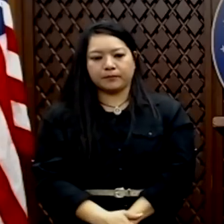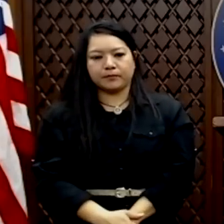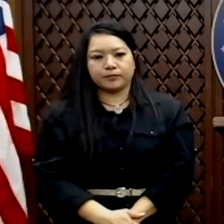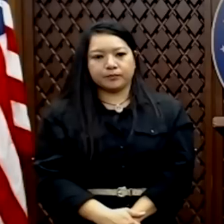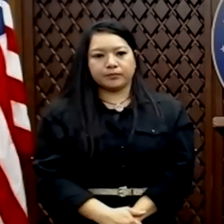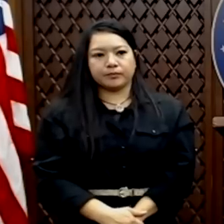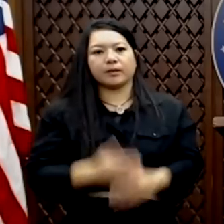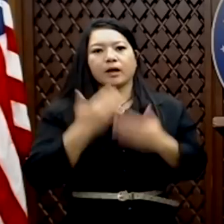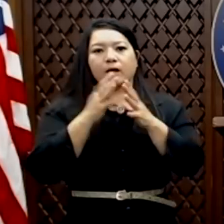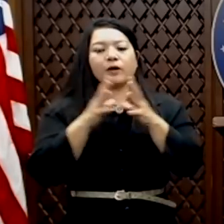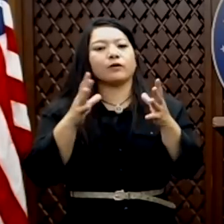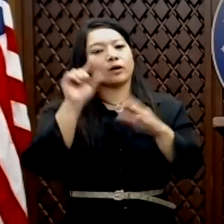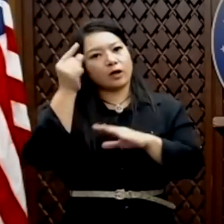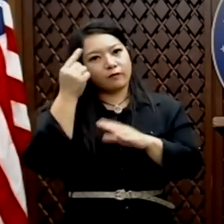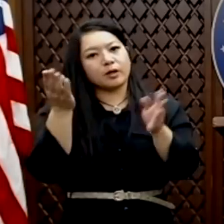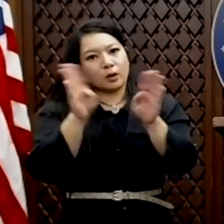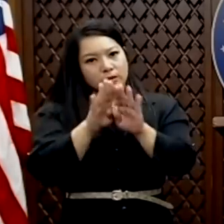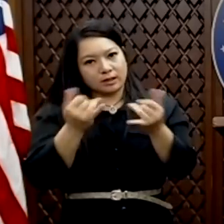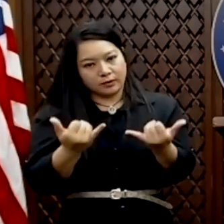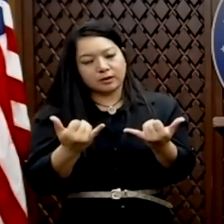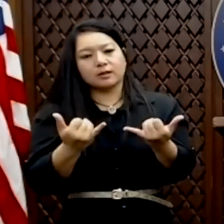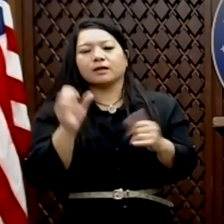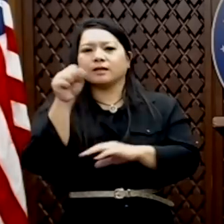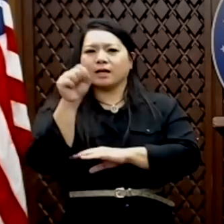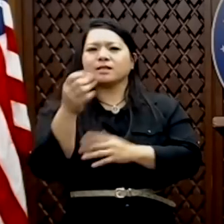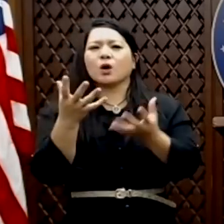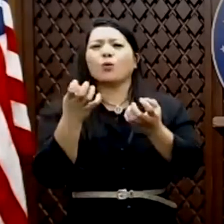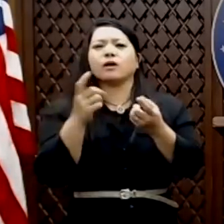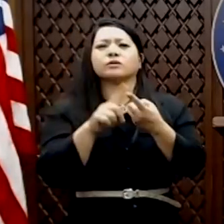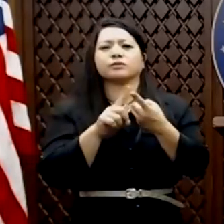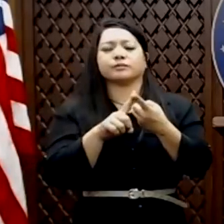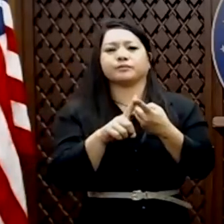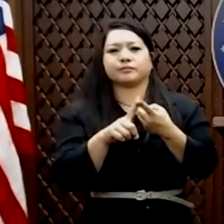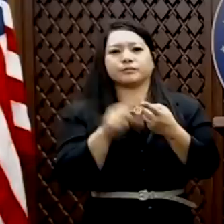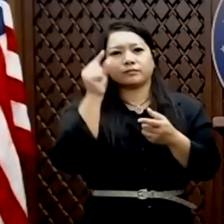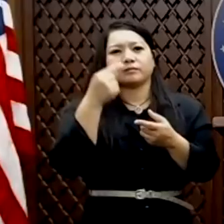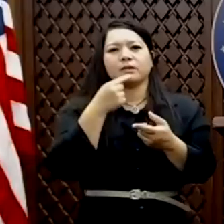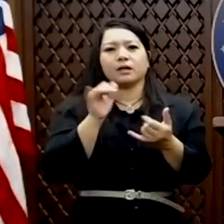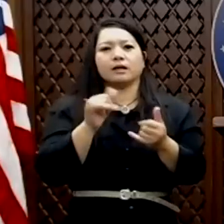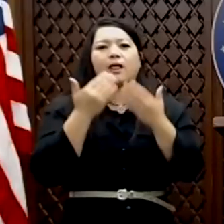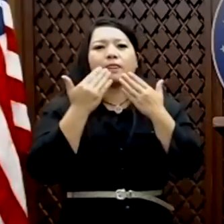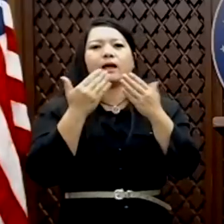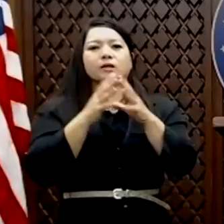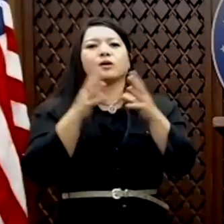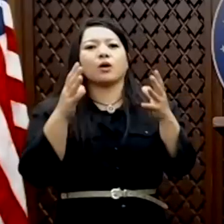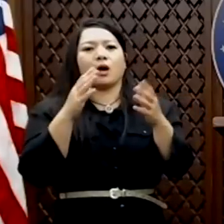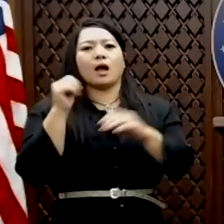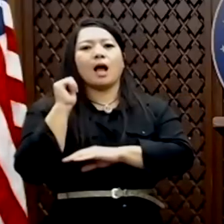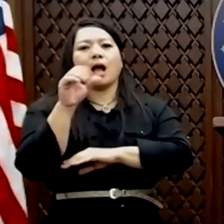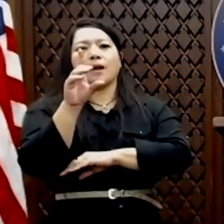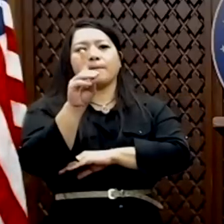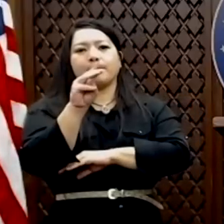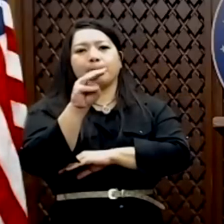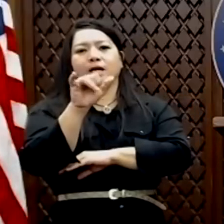Thank you, everyone. Governor, closing remarks. Yes, I just wanted to thank Admiral